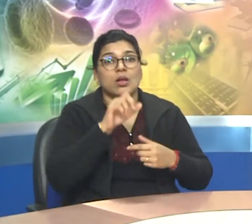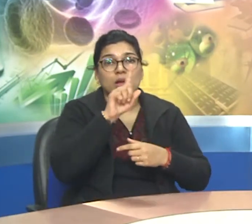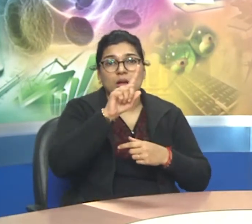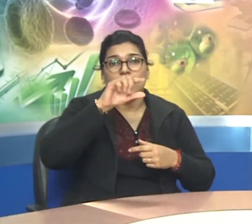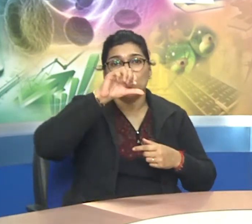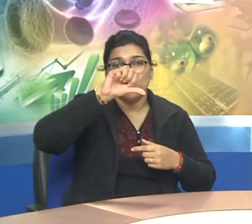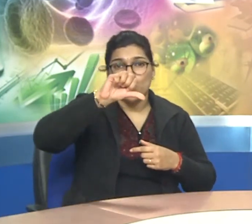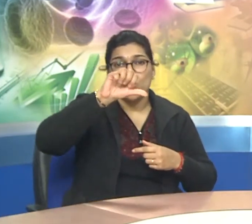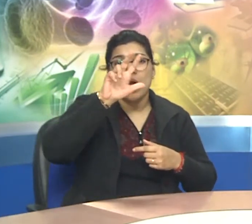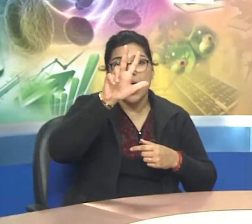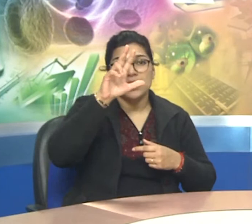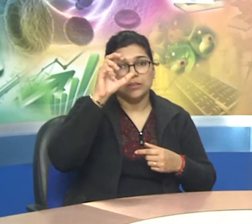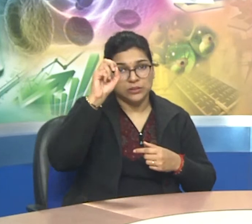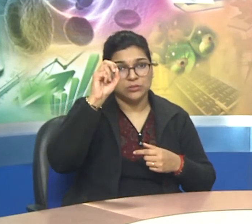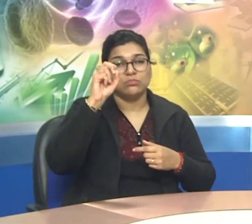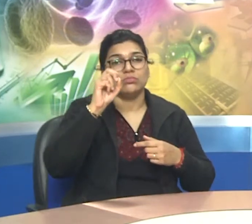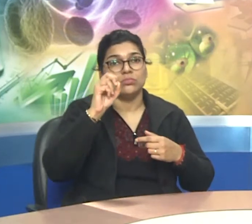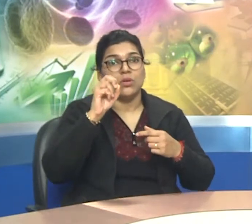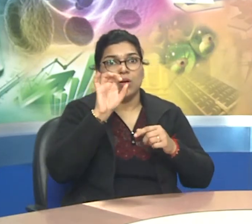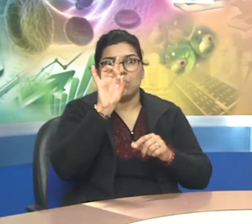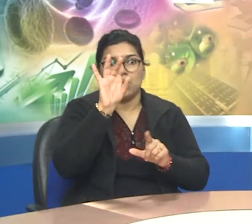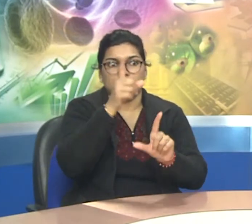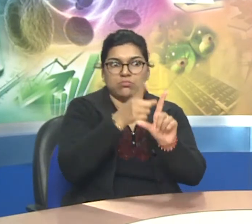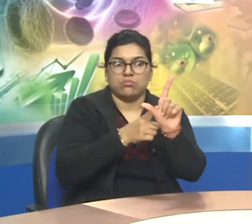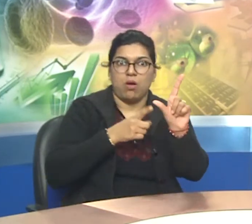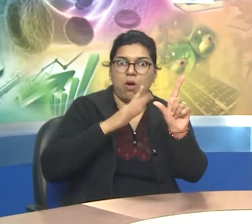with a 15-year ban